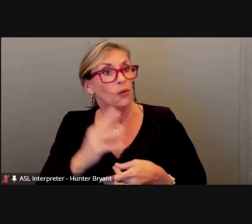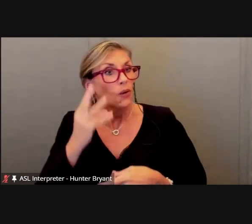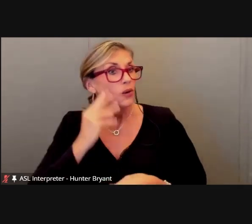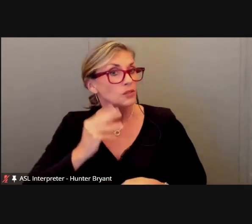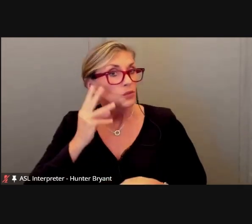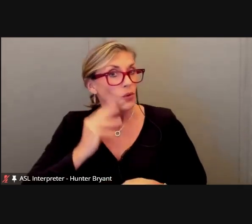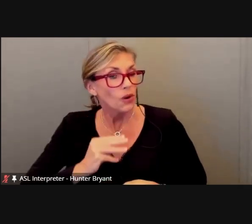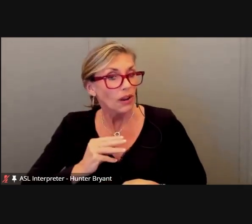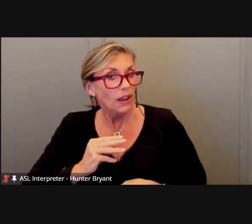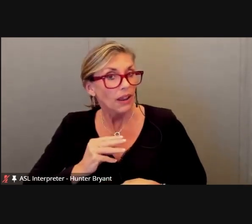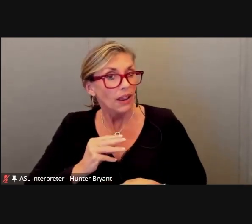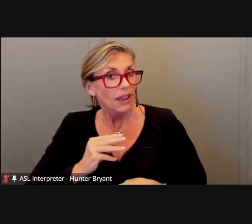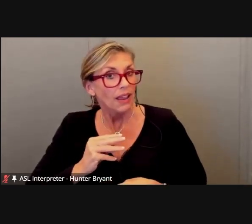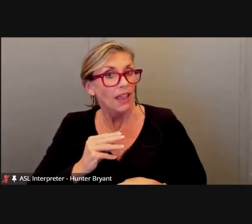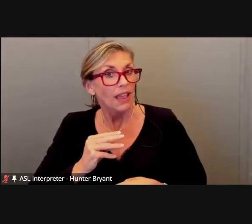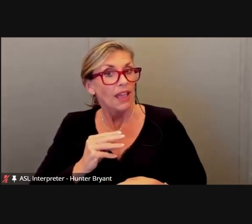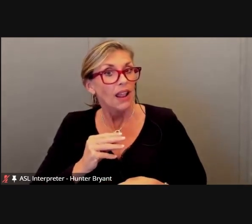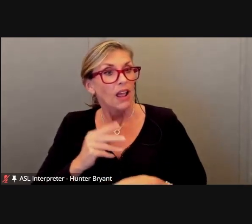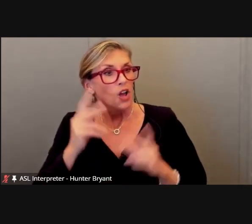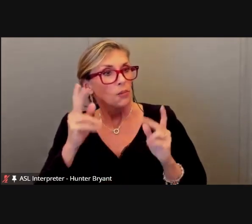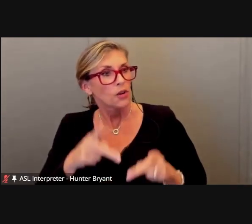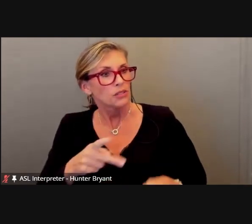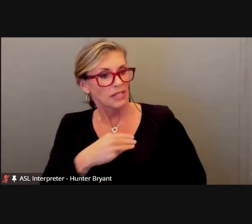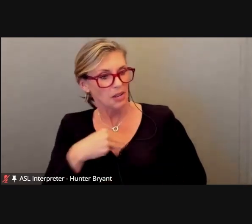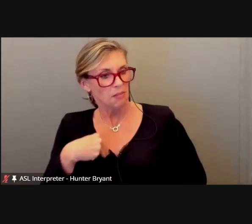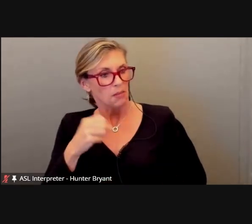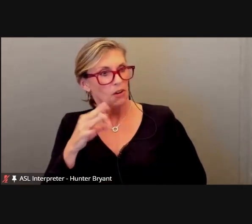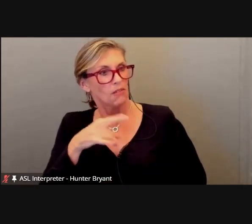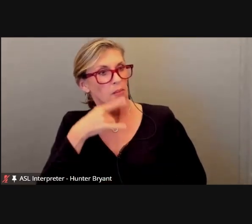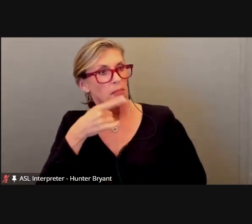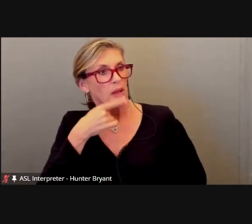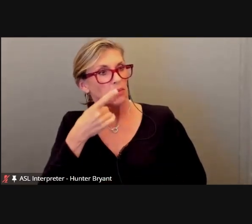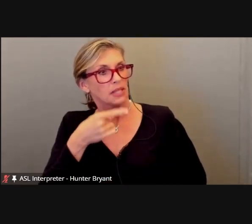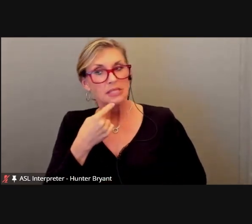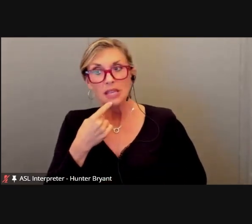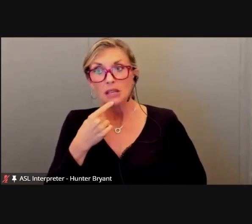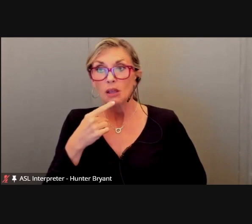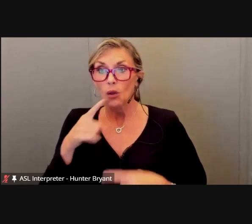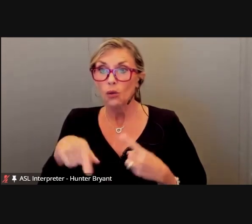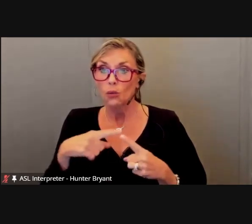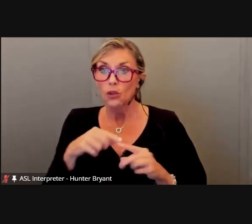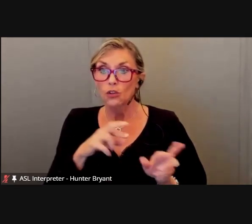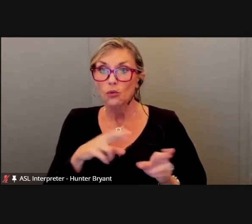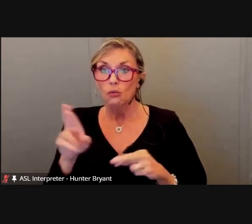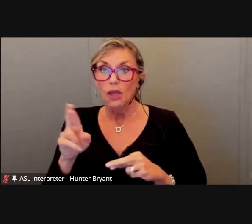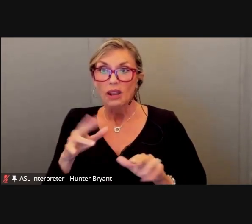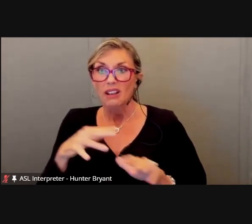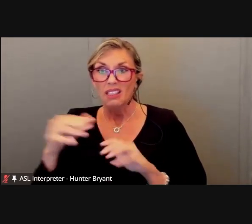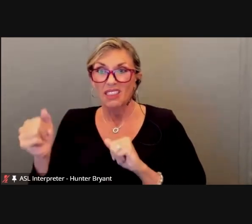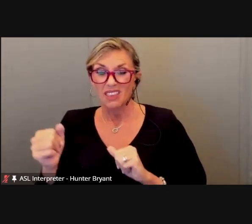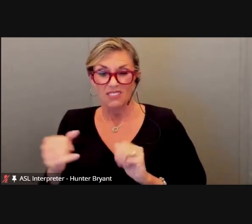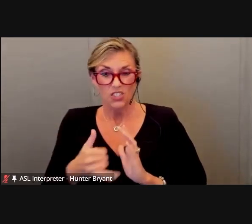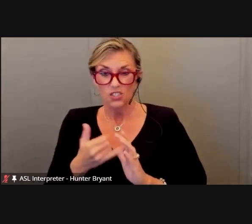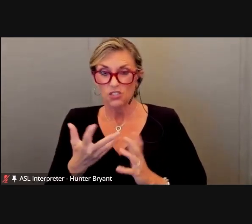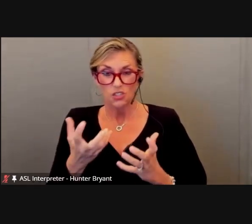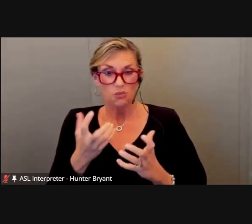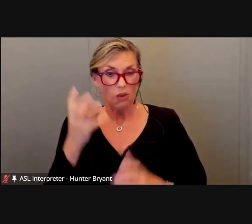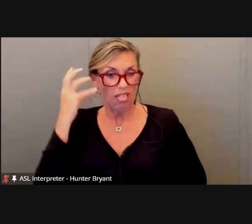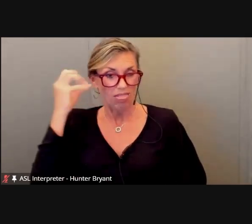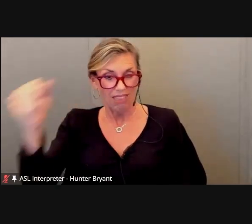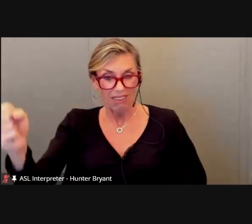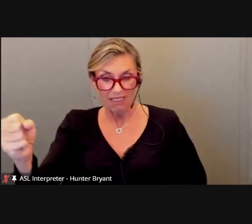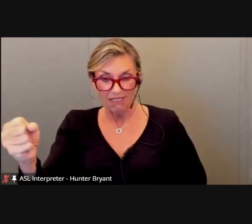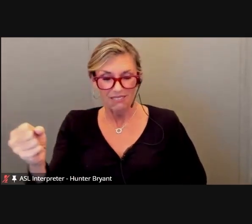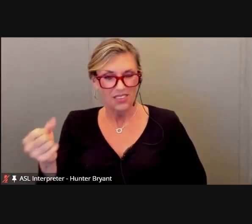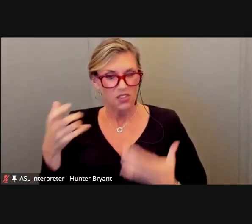the member of the public just said, well, when you're ready to leave, You just want to leave. You don't want to stick around